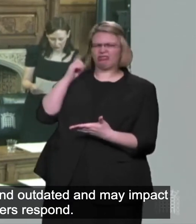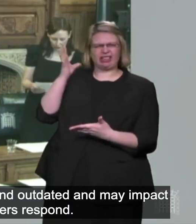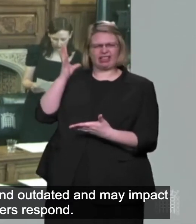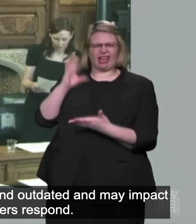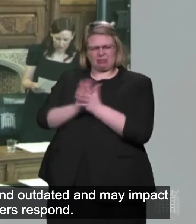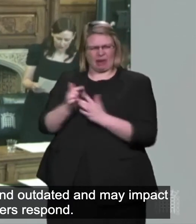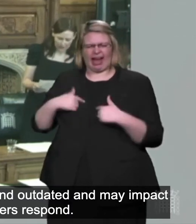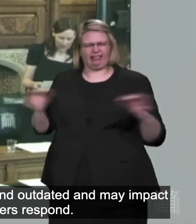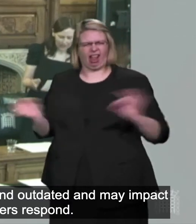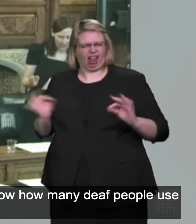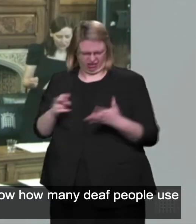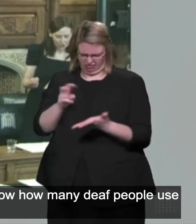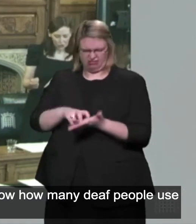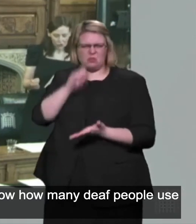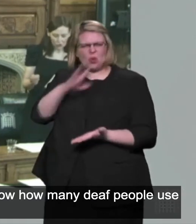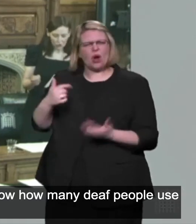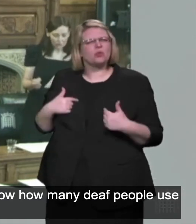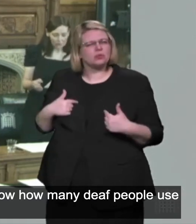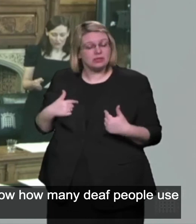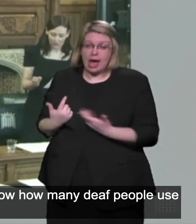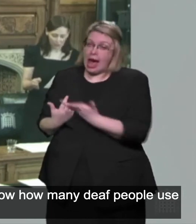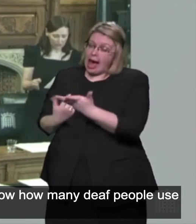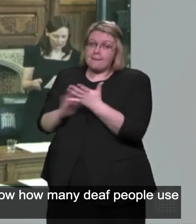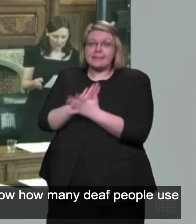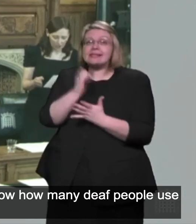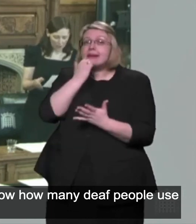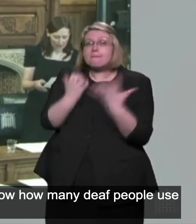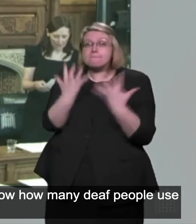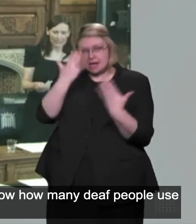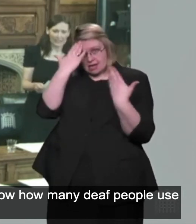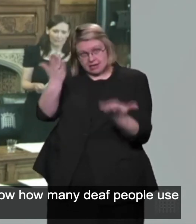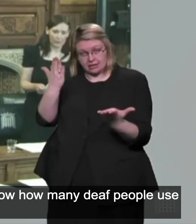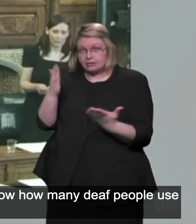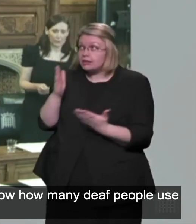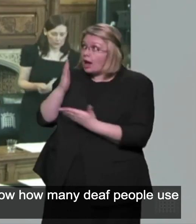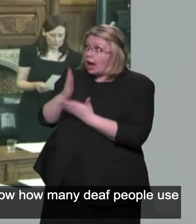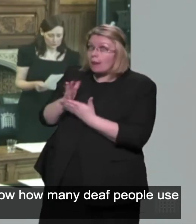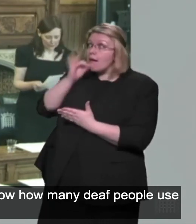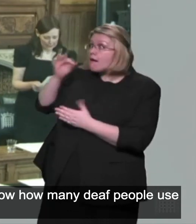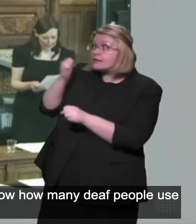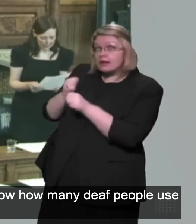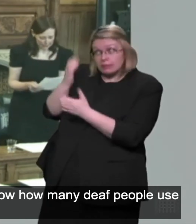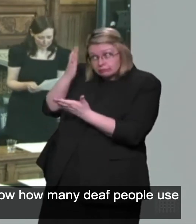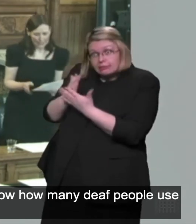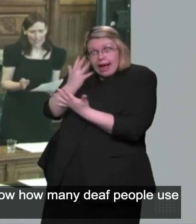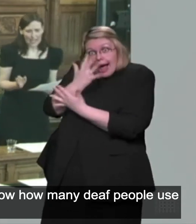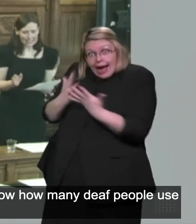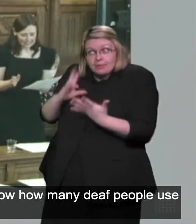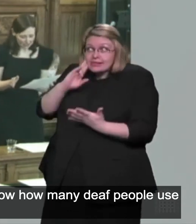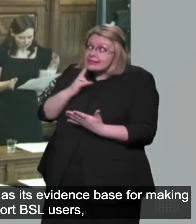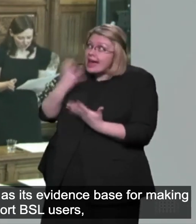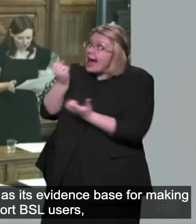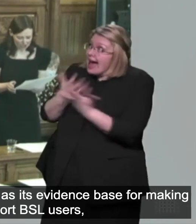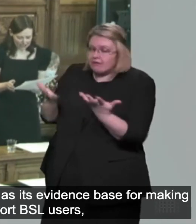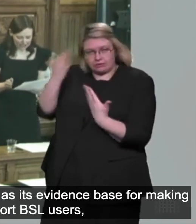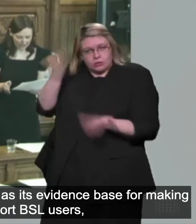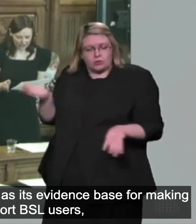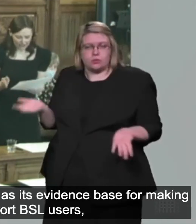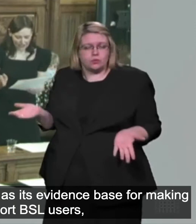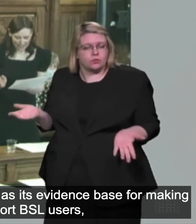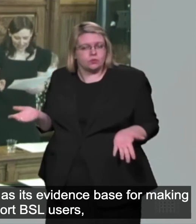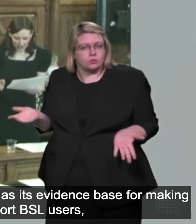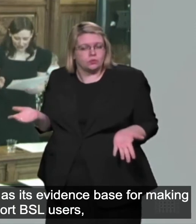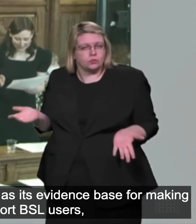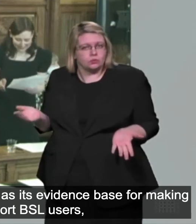BSL users respond. In short, the government does not really know how many deaf people use BSL. And this is concerning